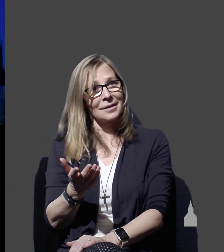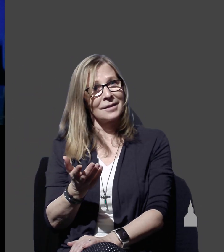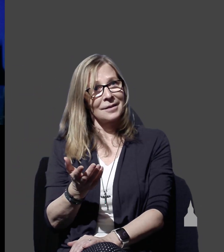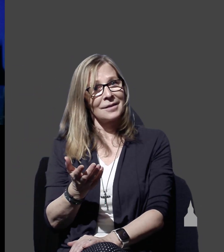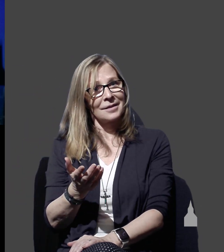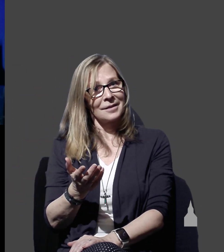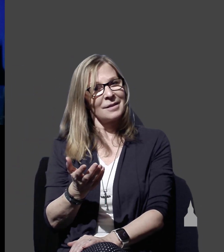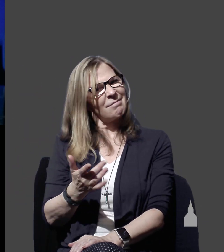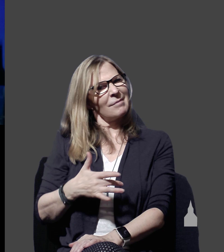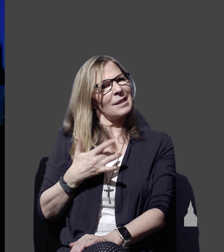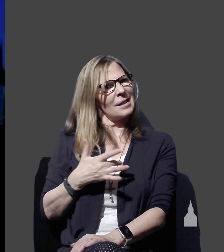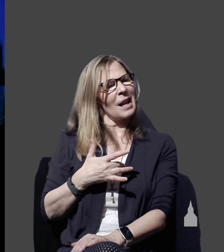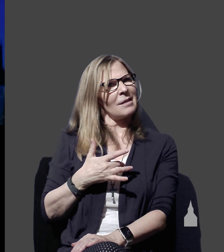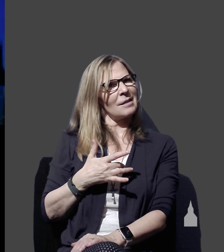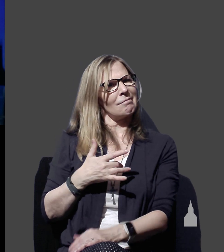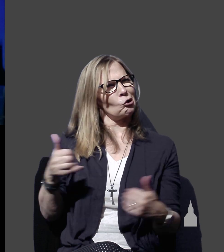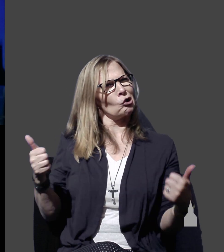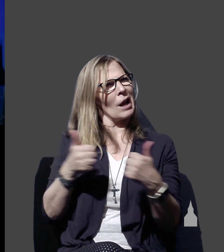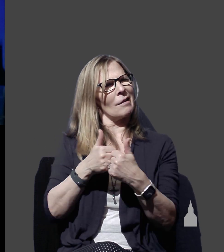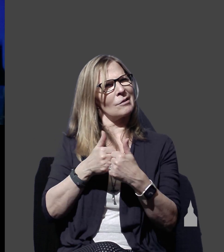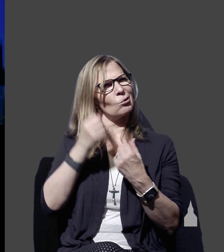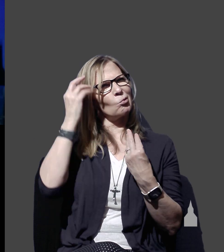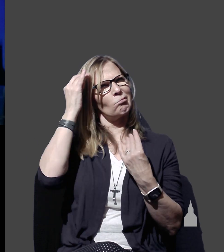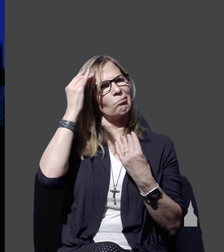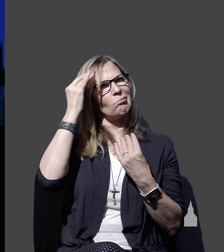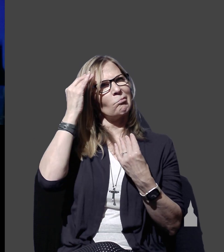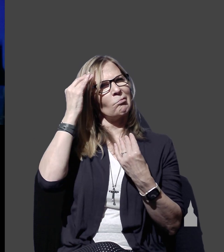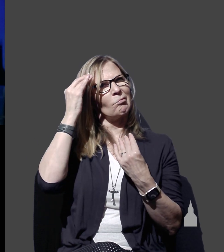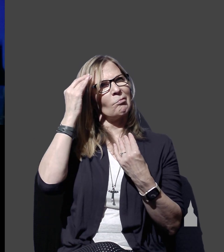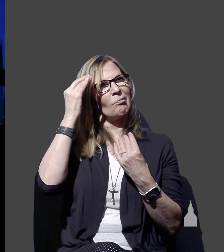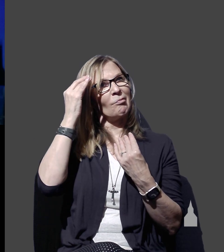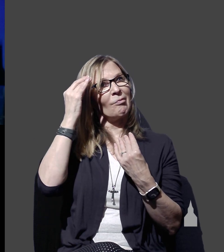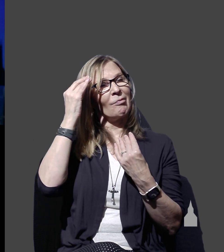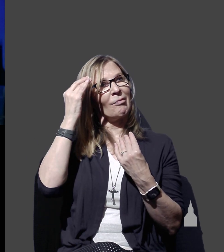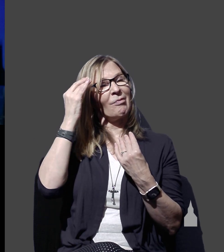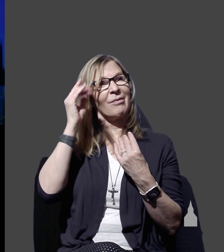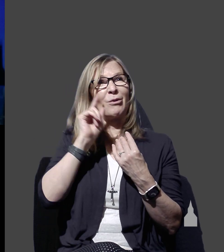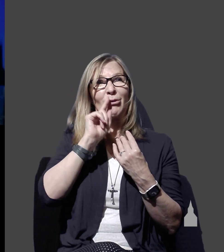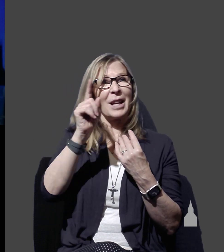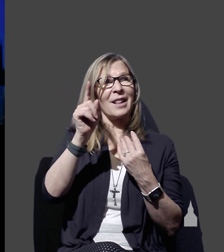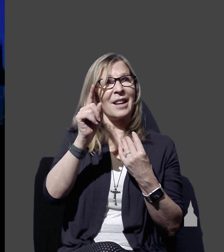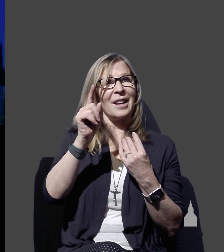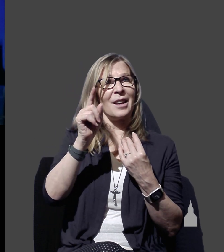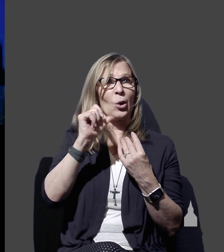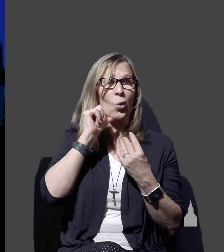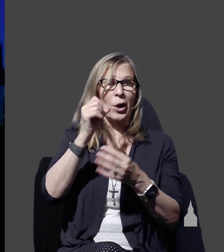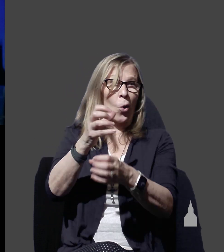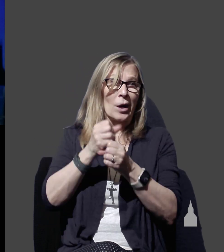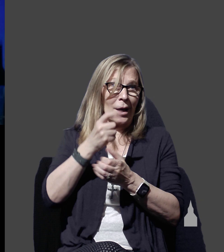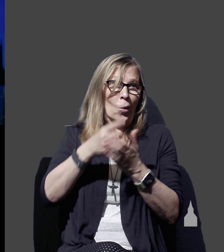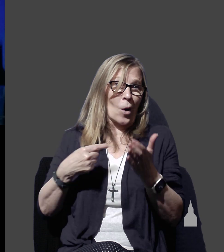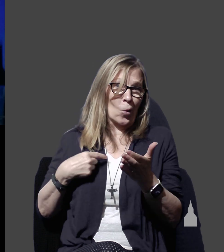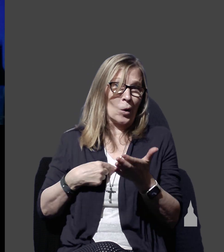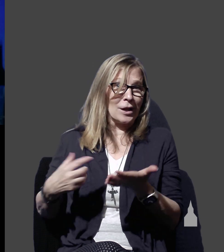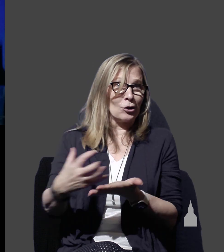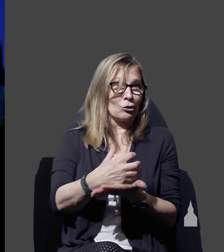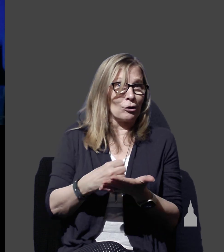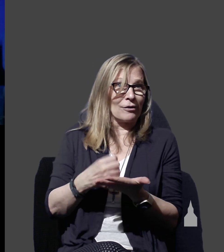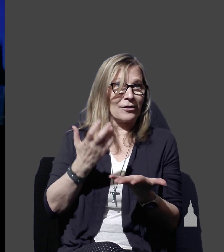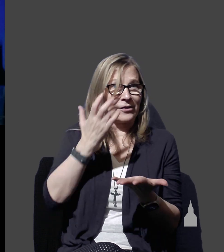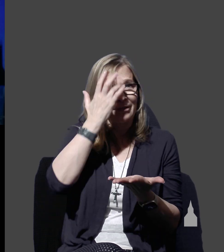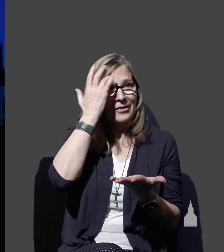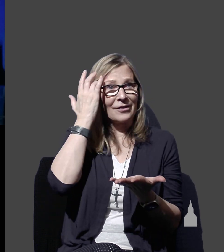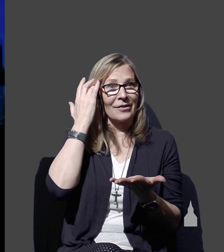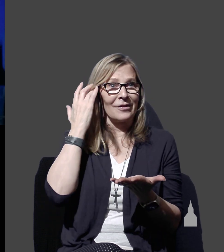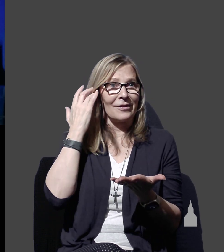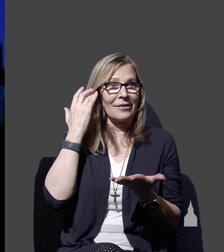There's a sense in which sometimes it's challenging to think about this, because in the ultimate sense, we don't get what we deserve.